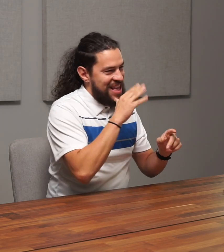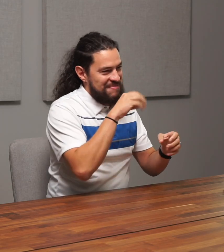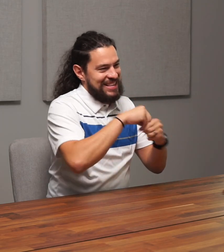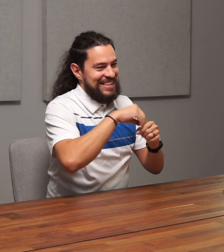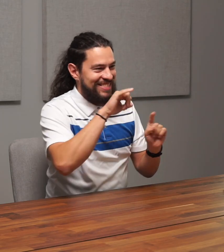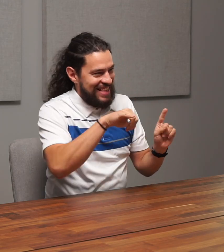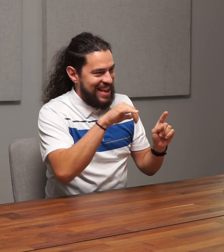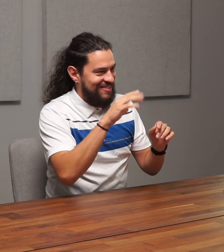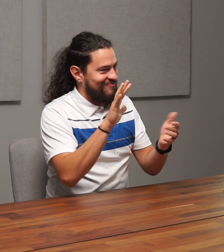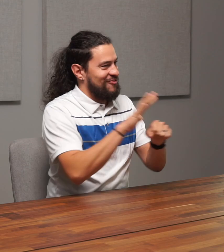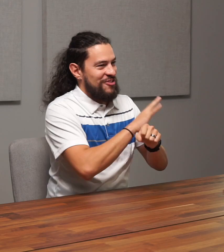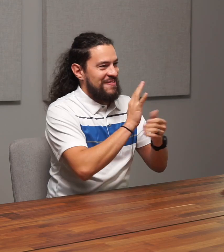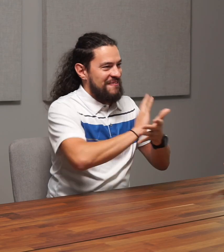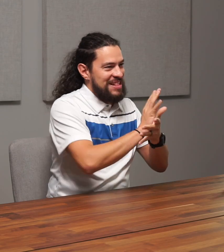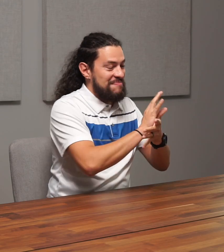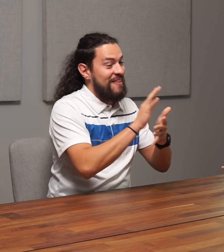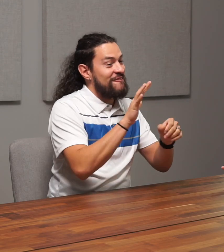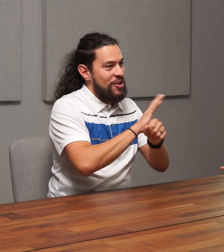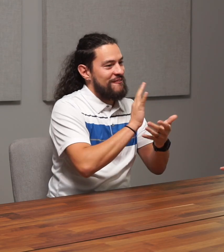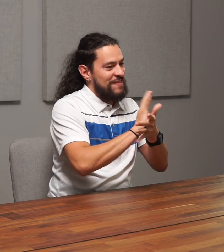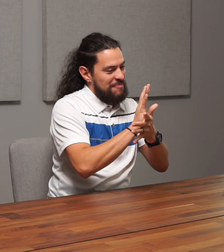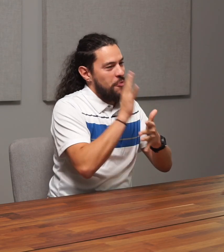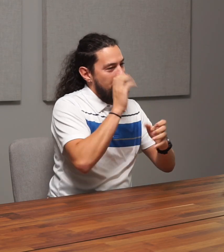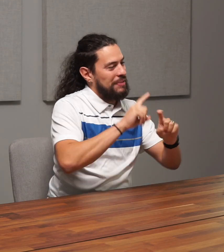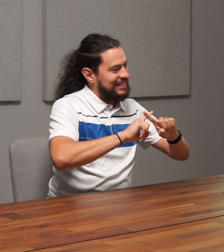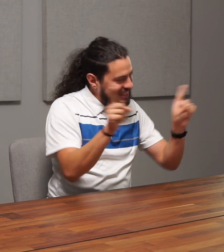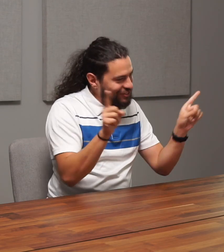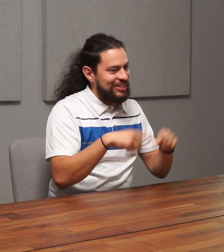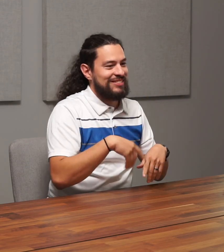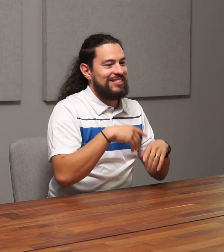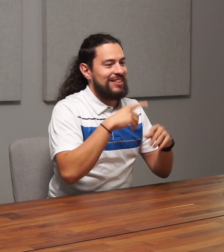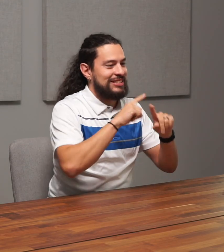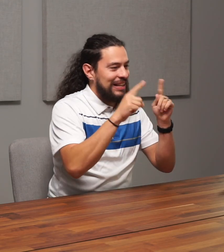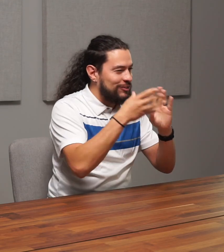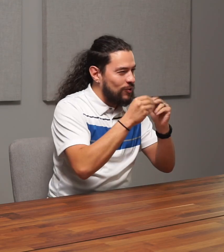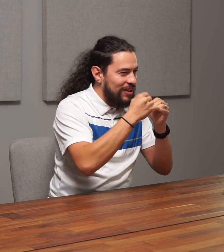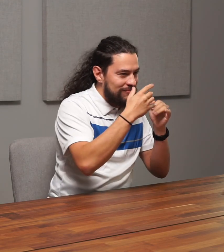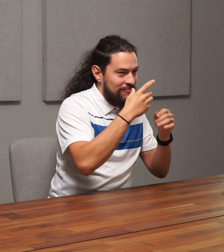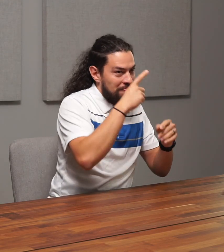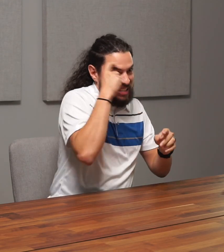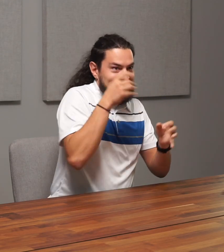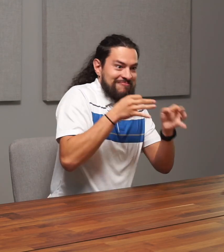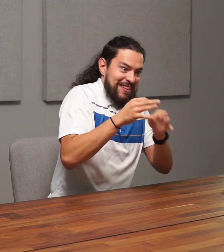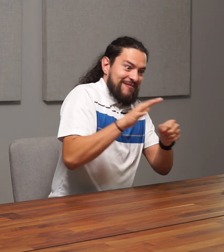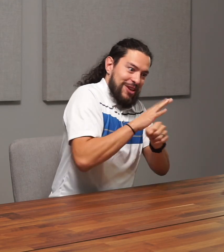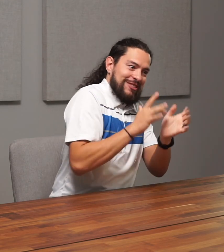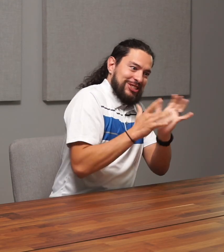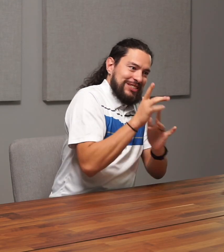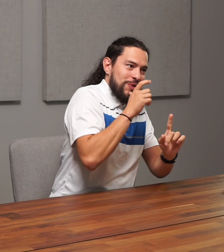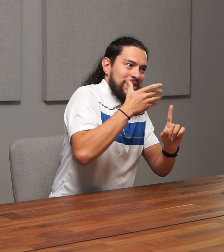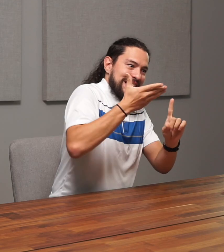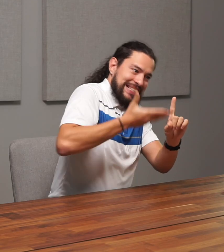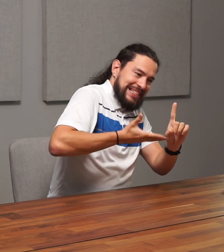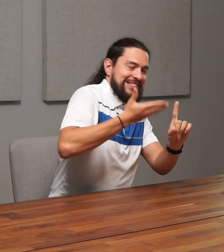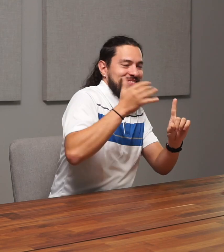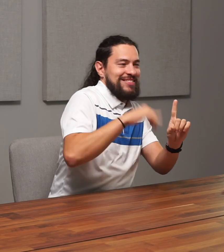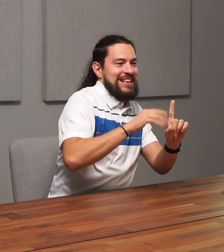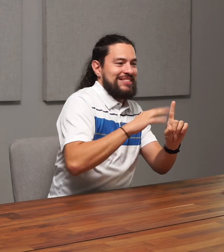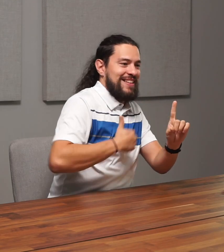so unfortunately that clip uncondemned will not actually be in the main story of the book of jesus but